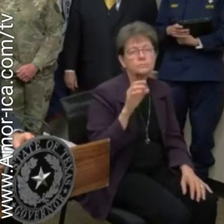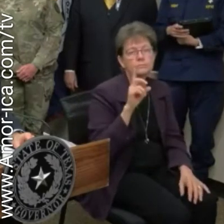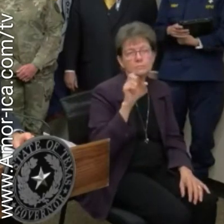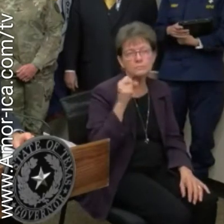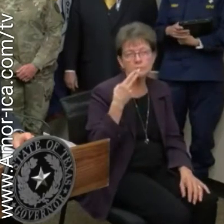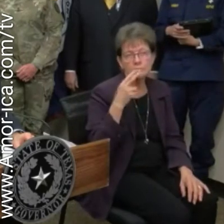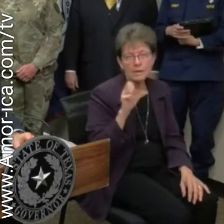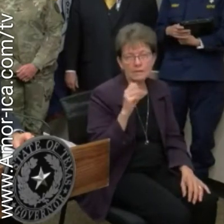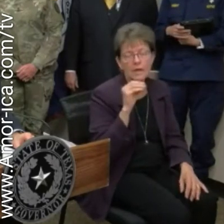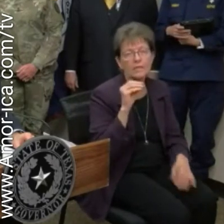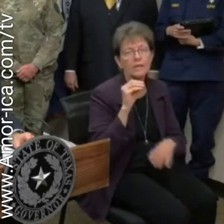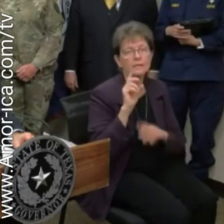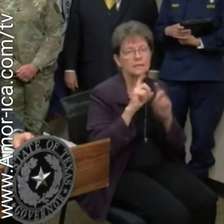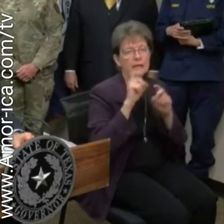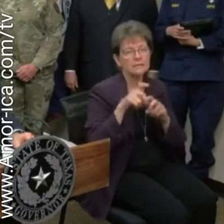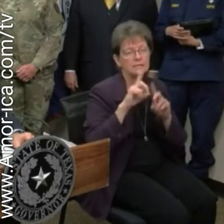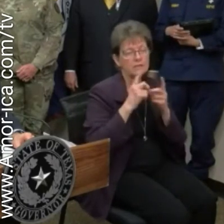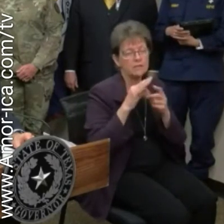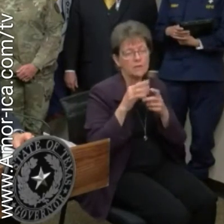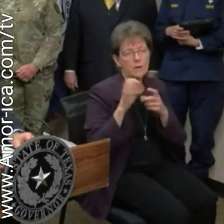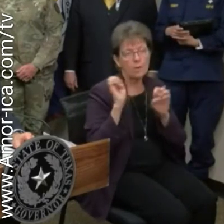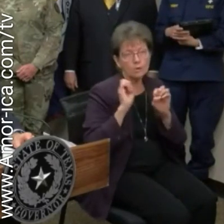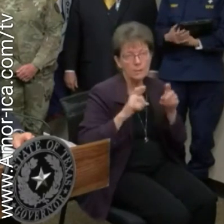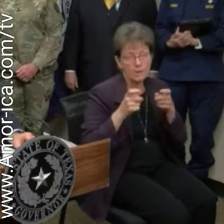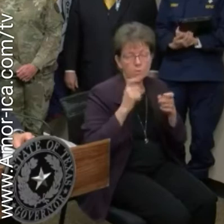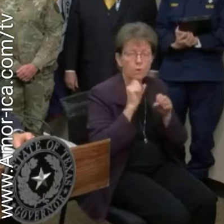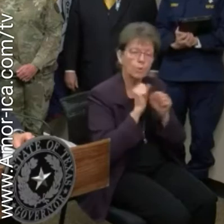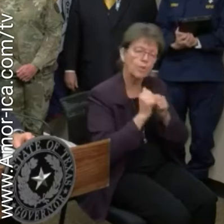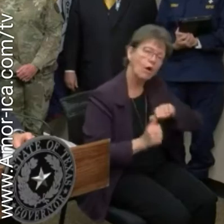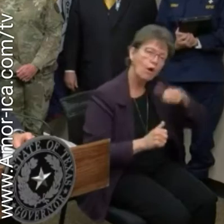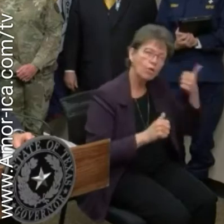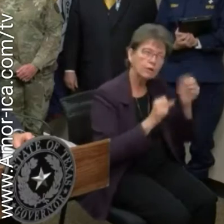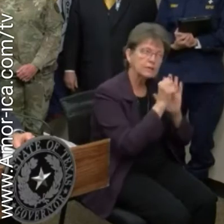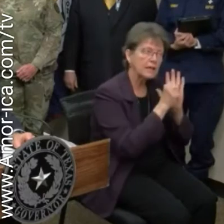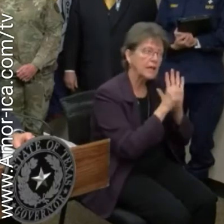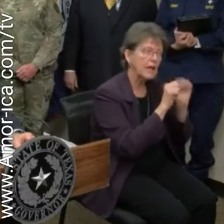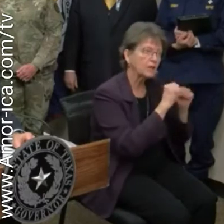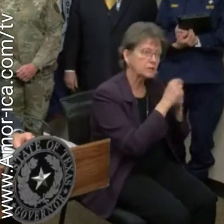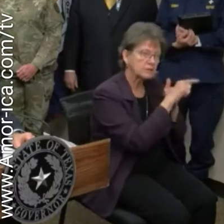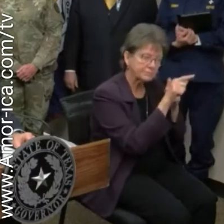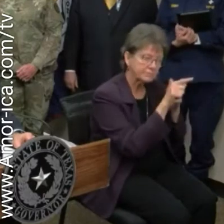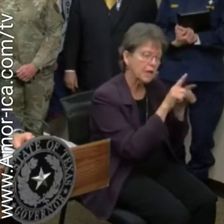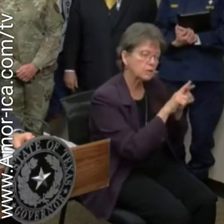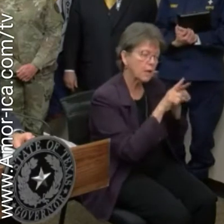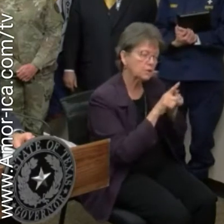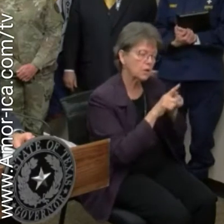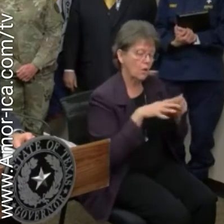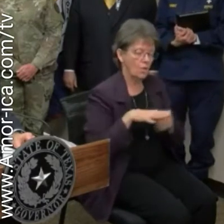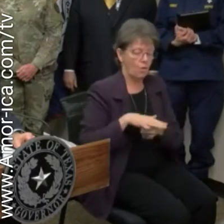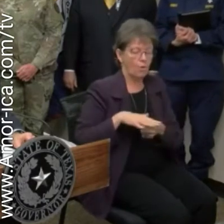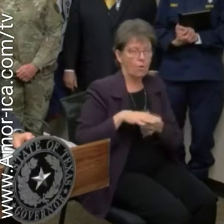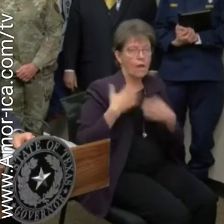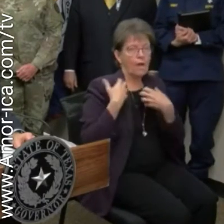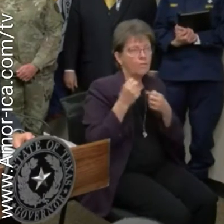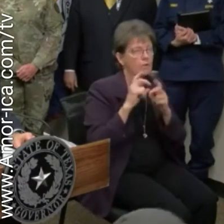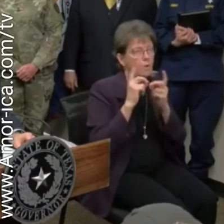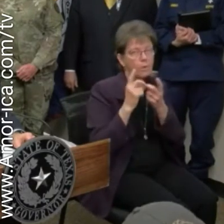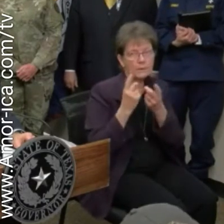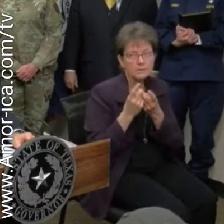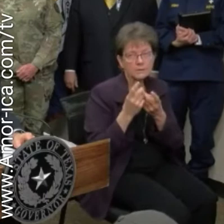and the Texas Division of Emergency Management are working with other state agencies as well as local health